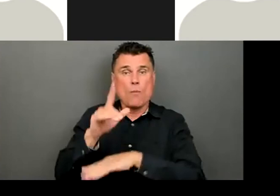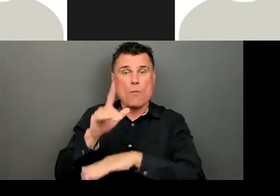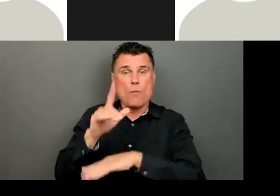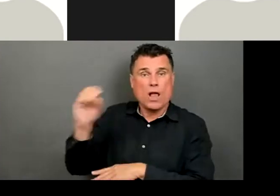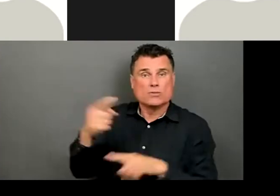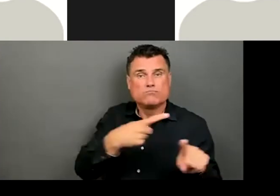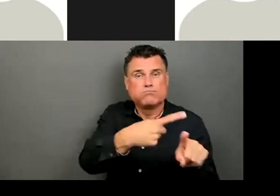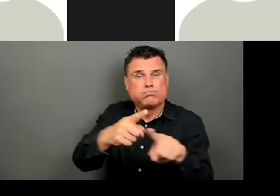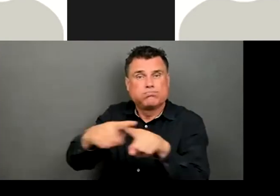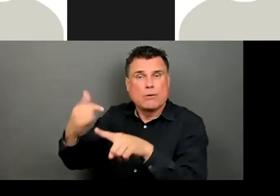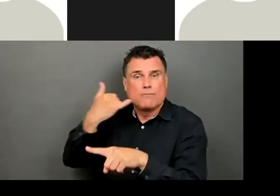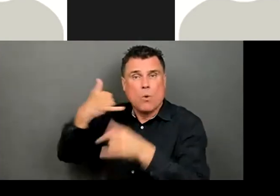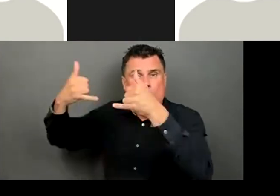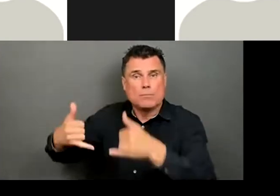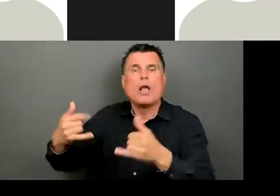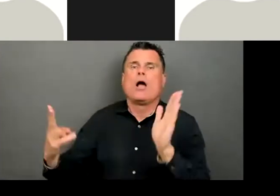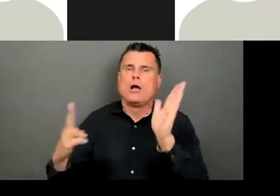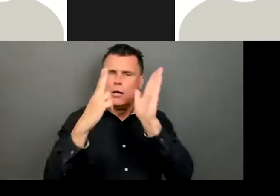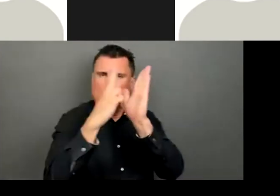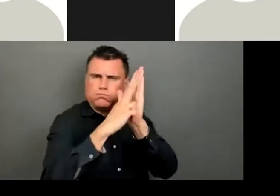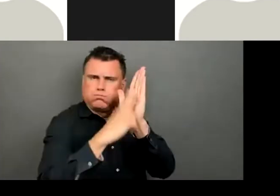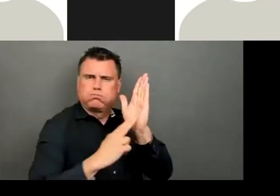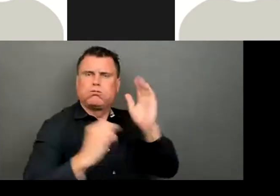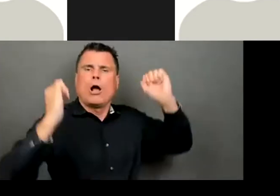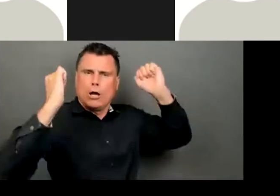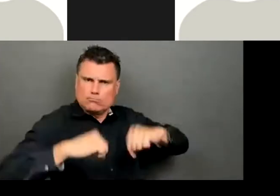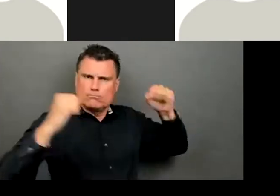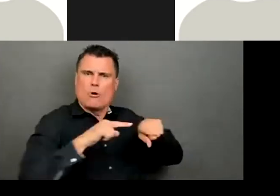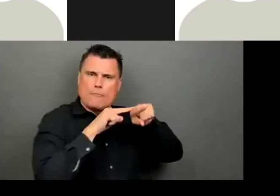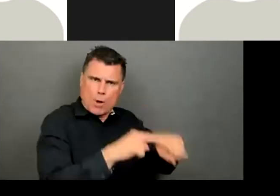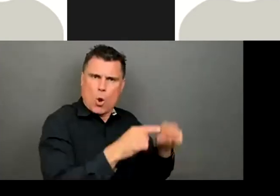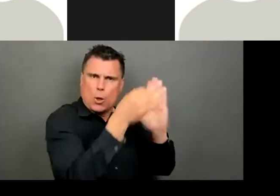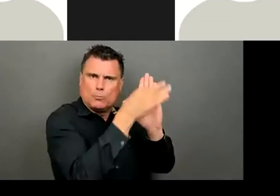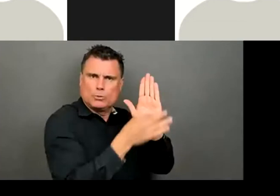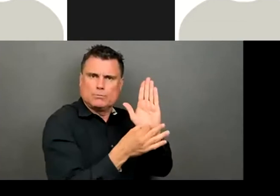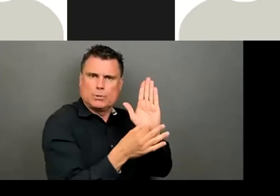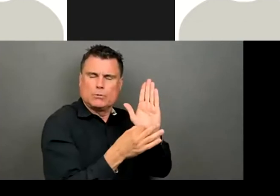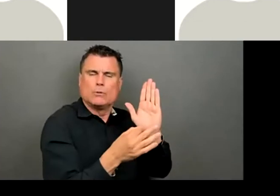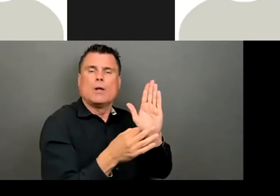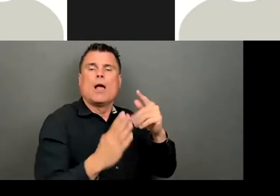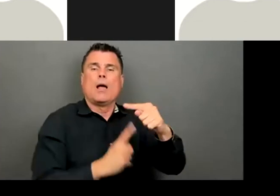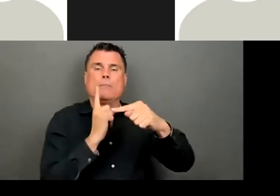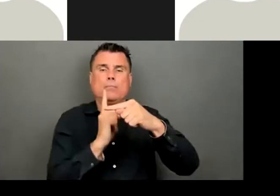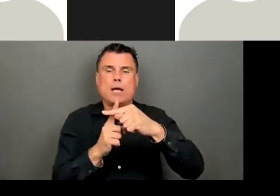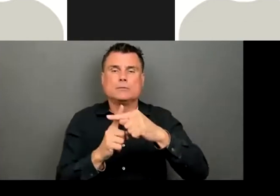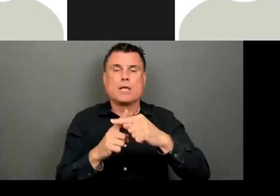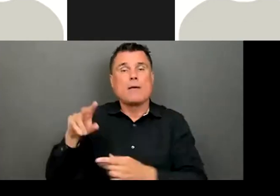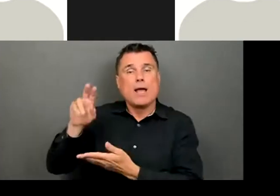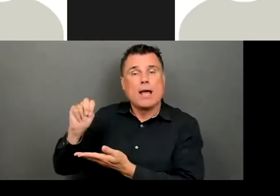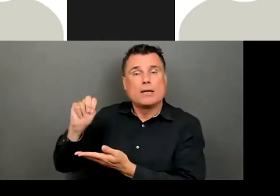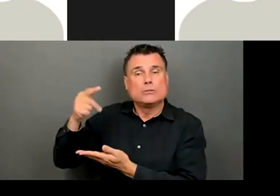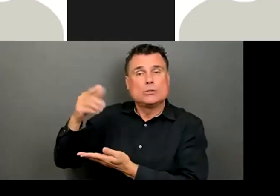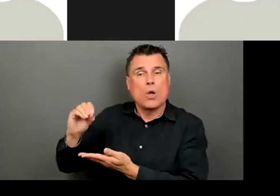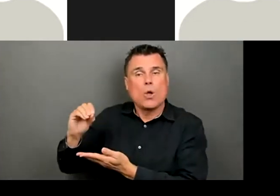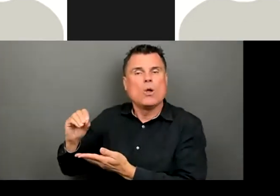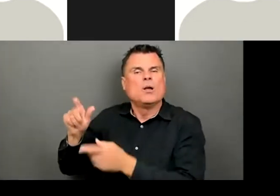to the charter. And importantly, we also have humanitarian partners who are part of the charter as well. Over the years,